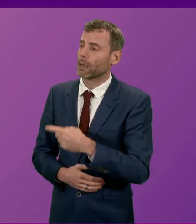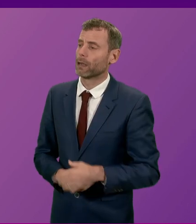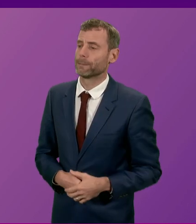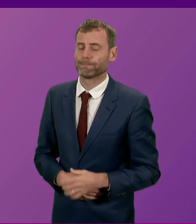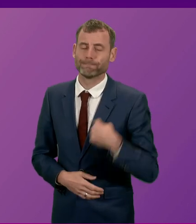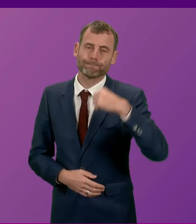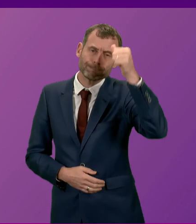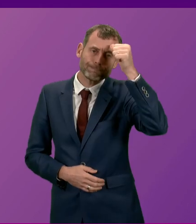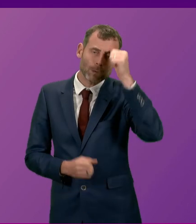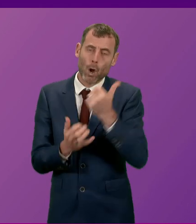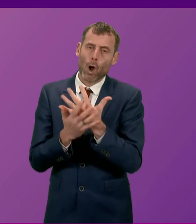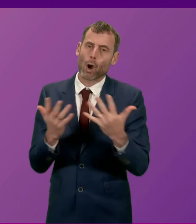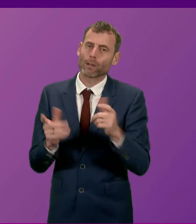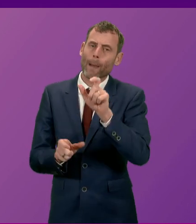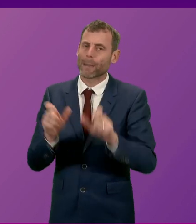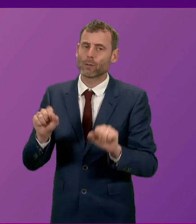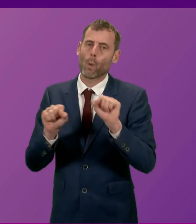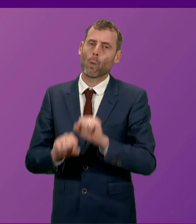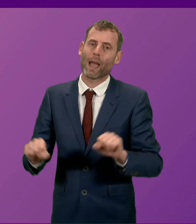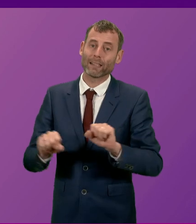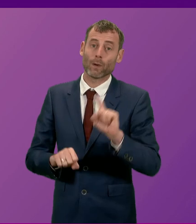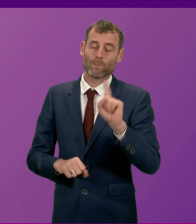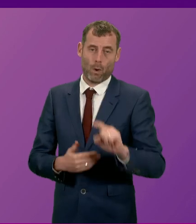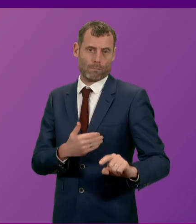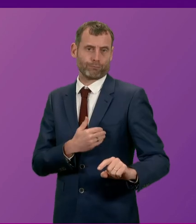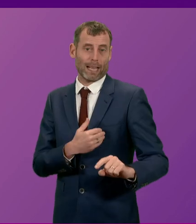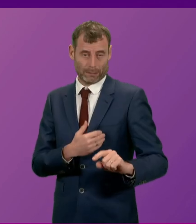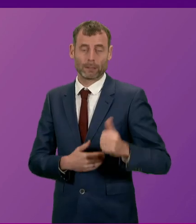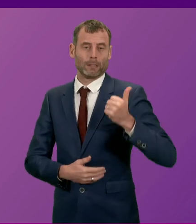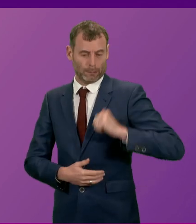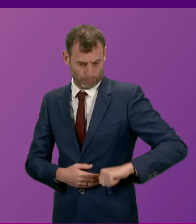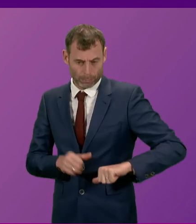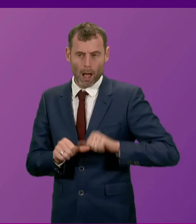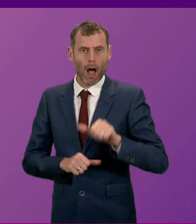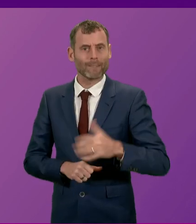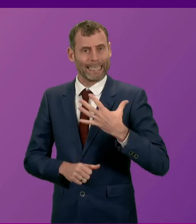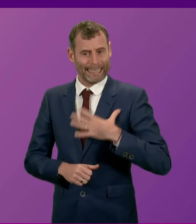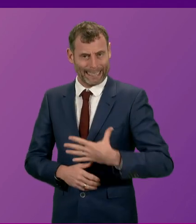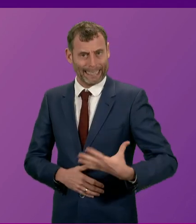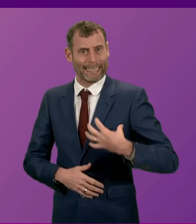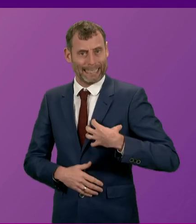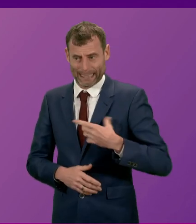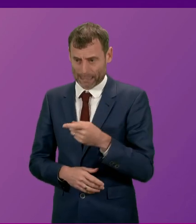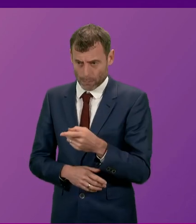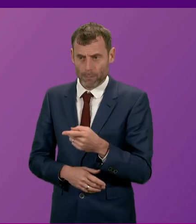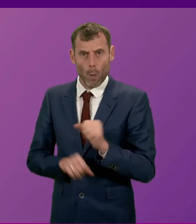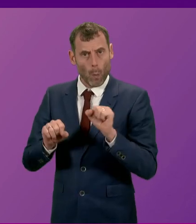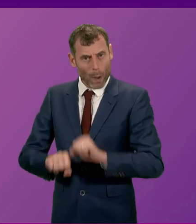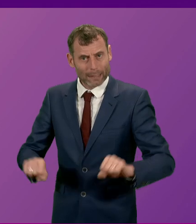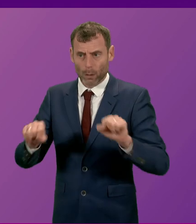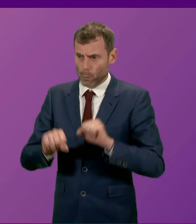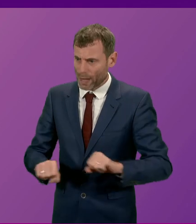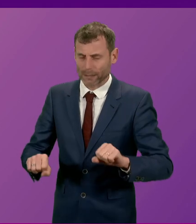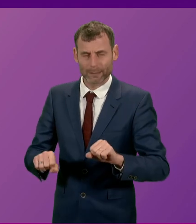are patients who have waited too long for reconstructive breast surgery, and I sincerely apologise to them for that. Reconstructive surgeries are